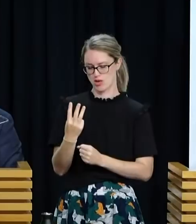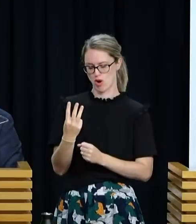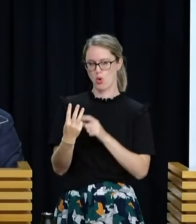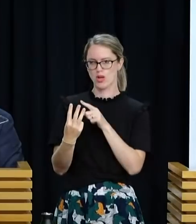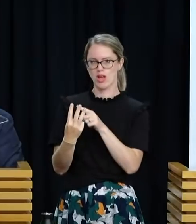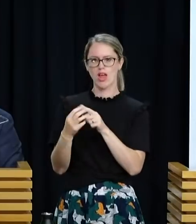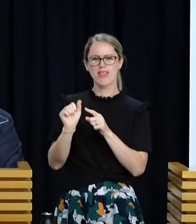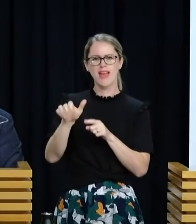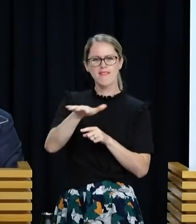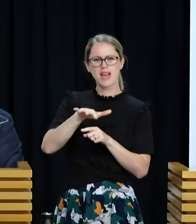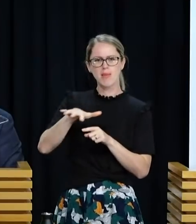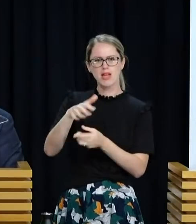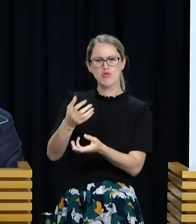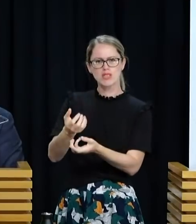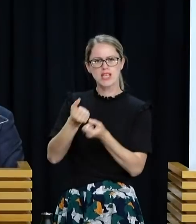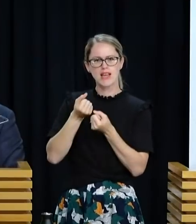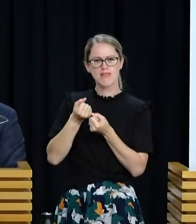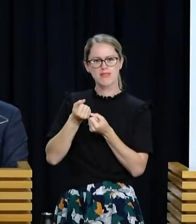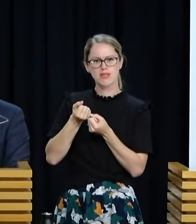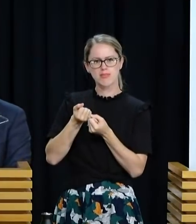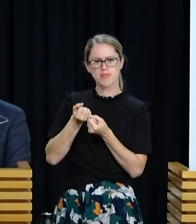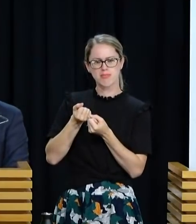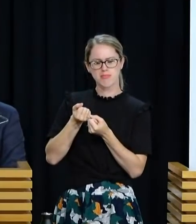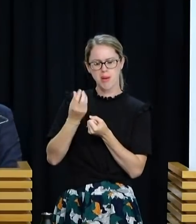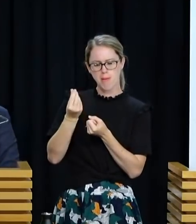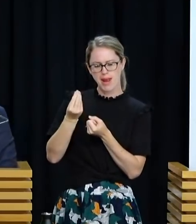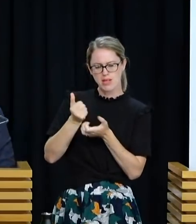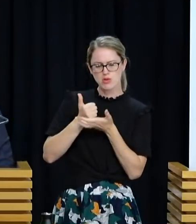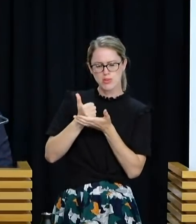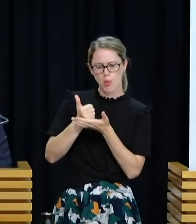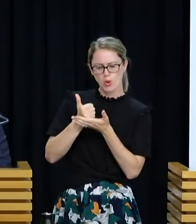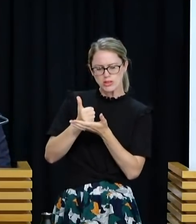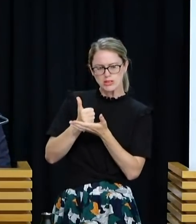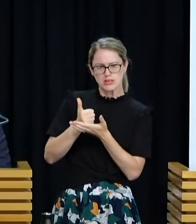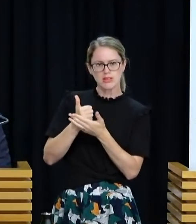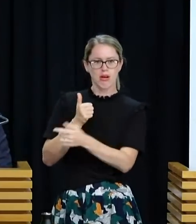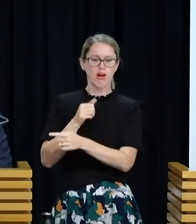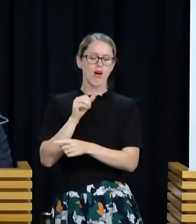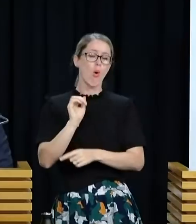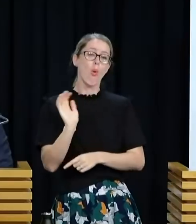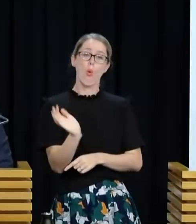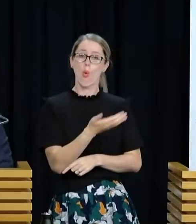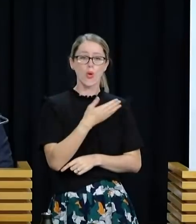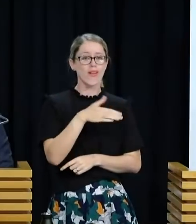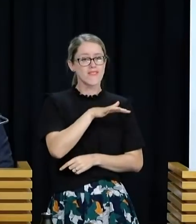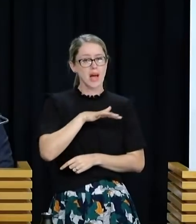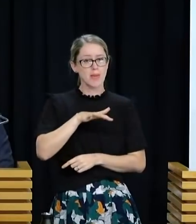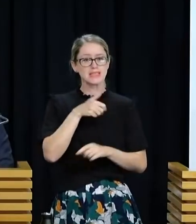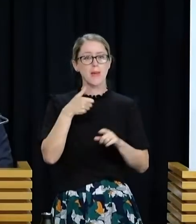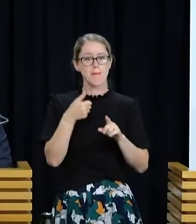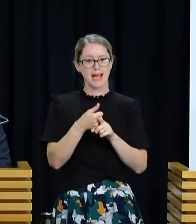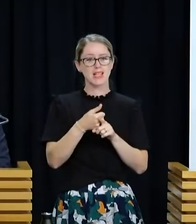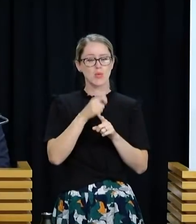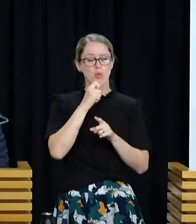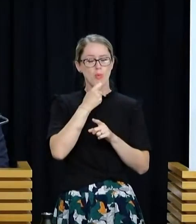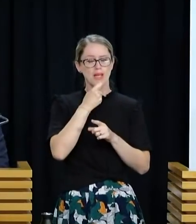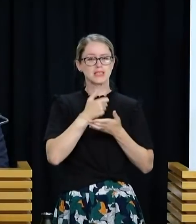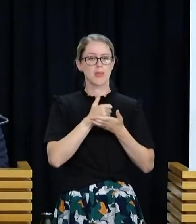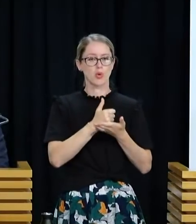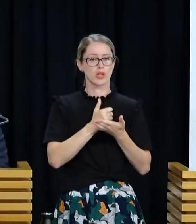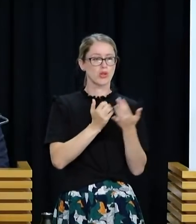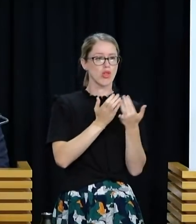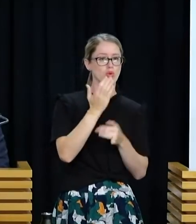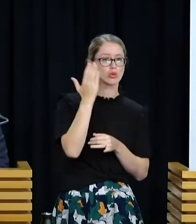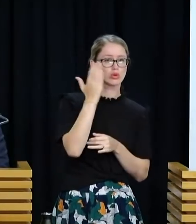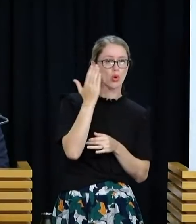teenager from Papatoetoe? Yeah, so there is work happening to support all of the families affected here through the school